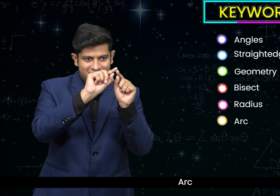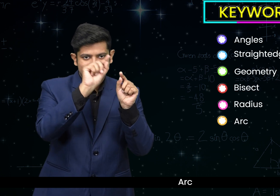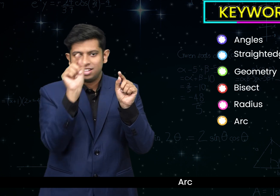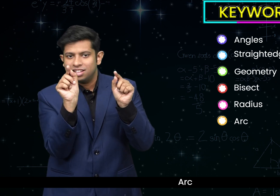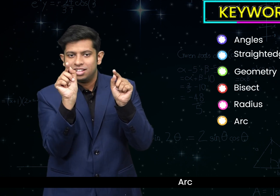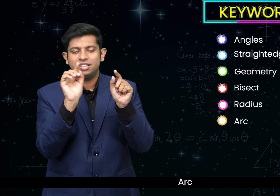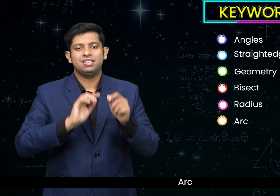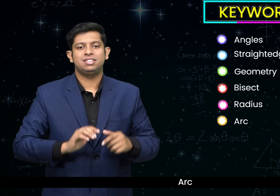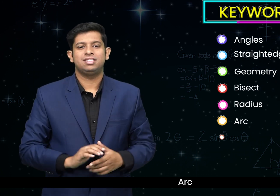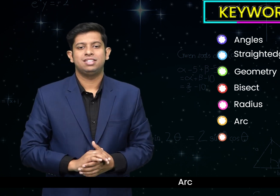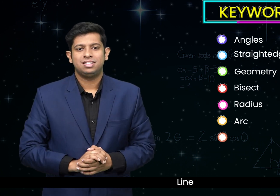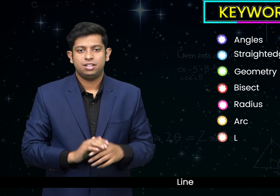arc, line,